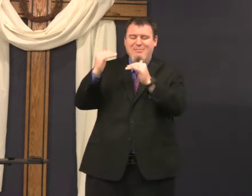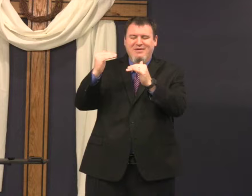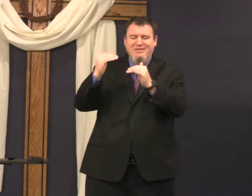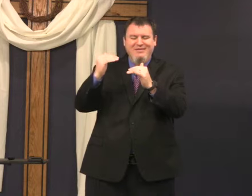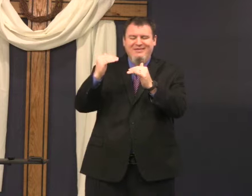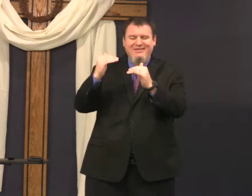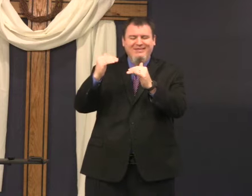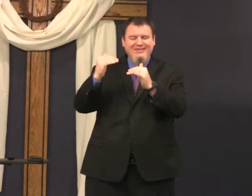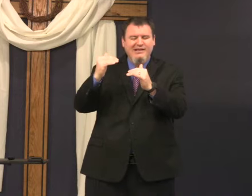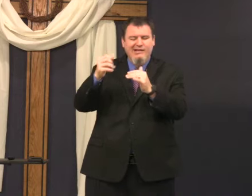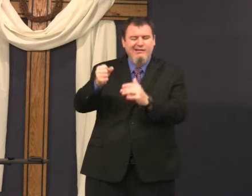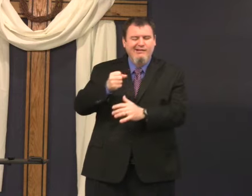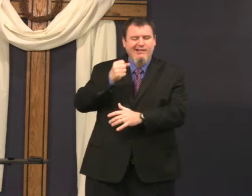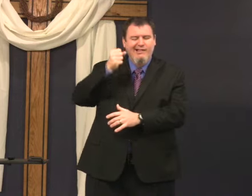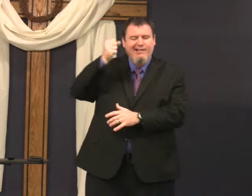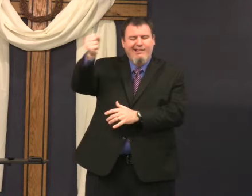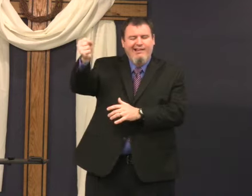He says, raised up.